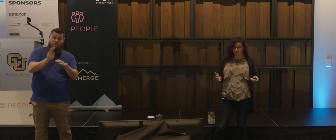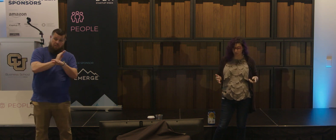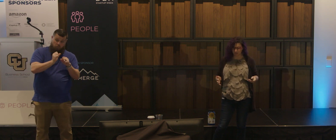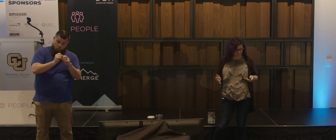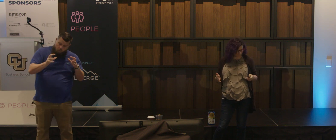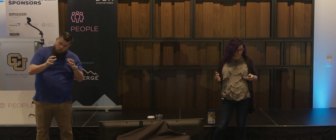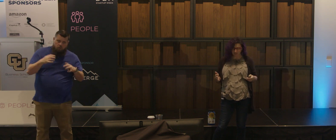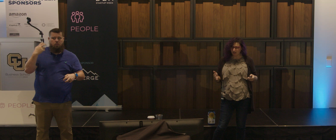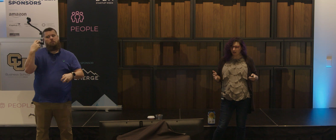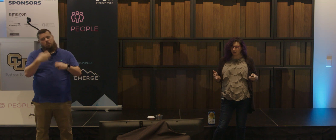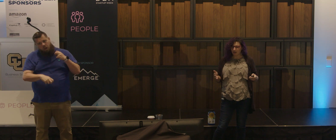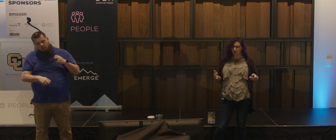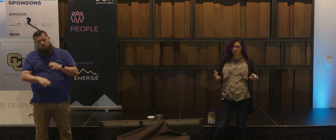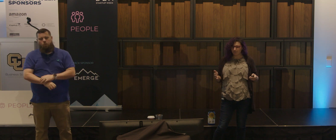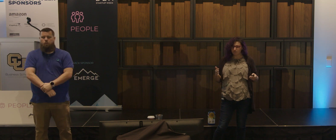is brutal.